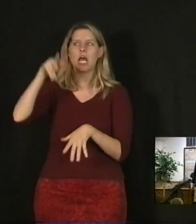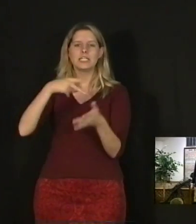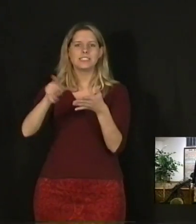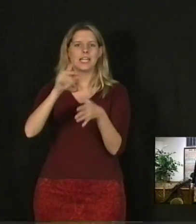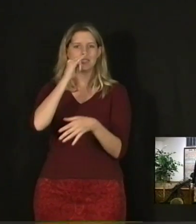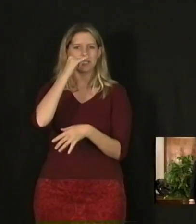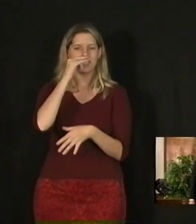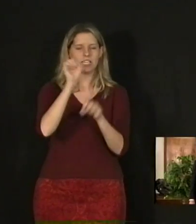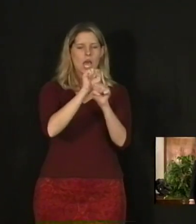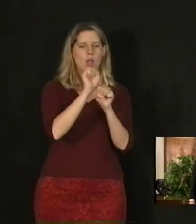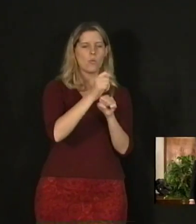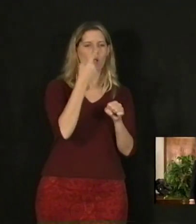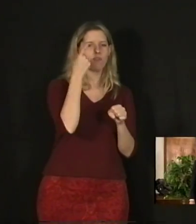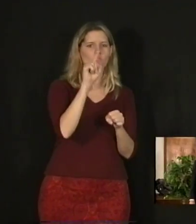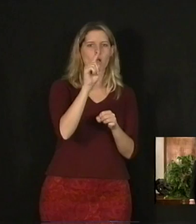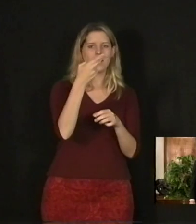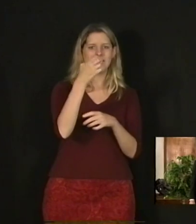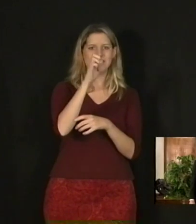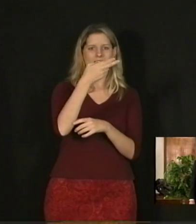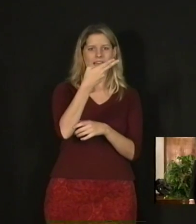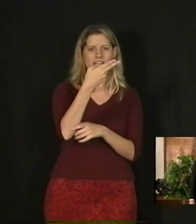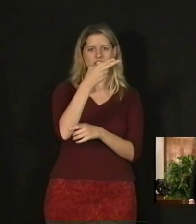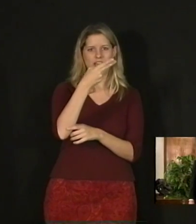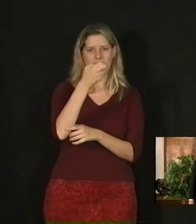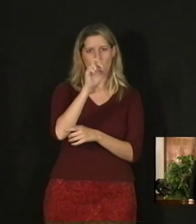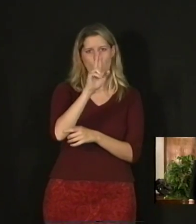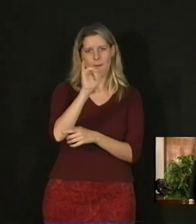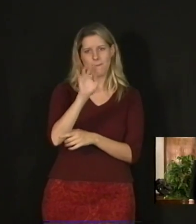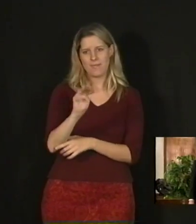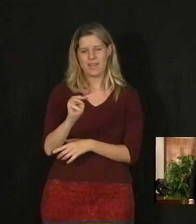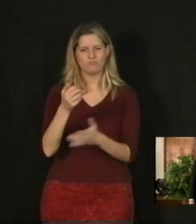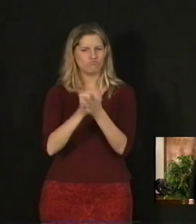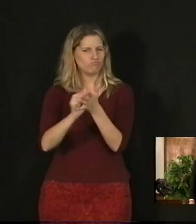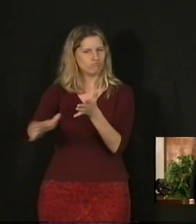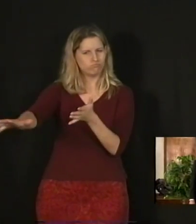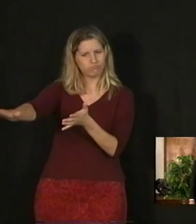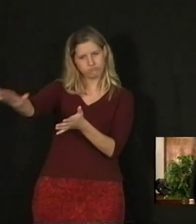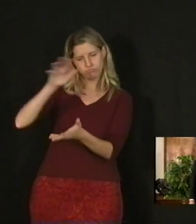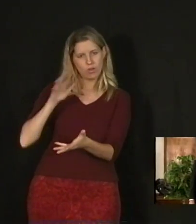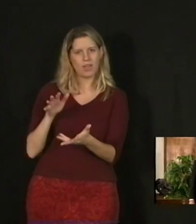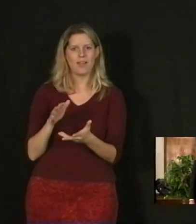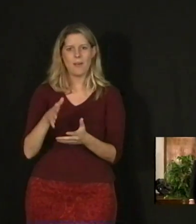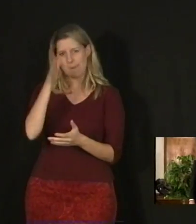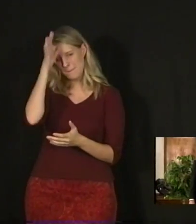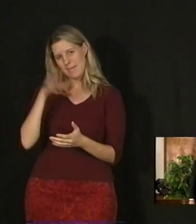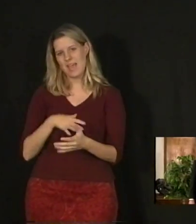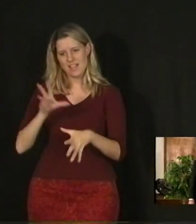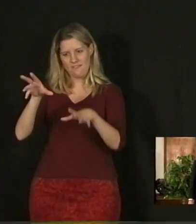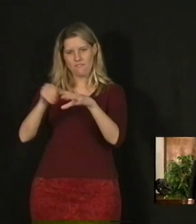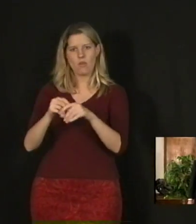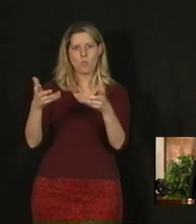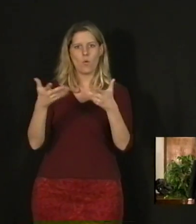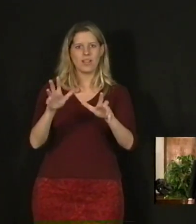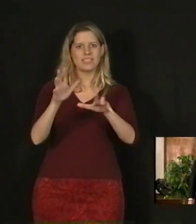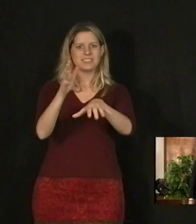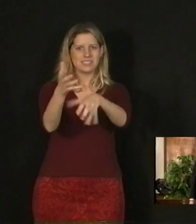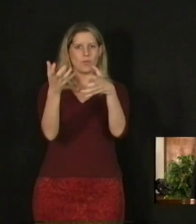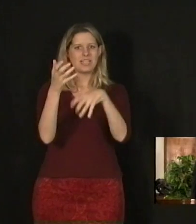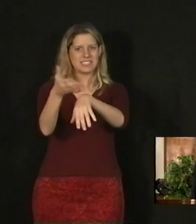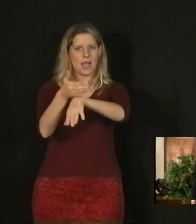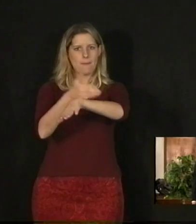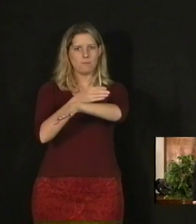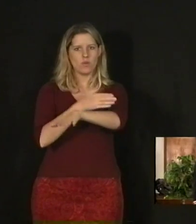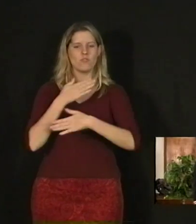Harriman." Super rich gazillionaire back in those days. Very much involved in wanting to improve humanity